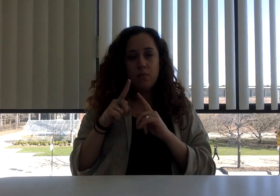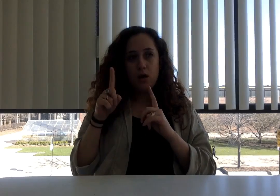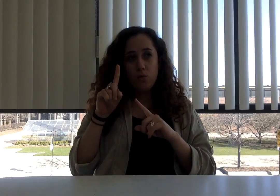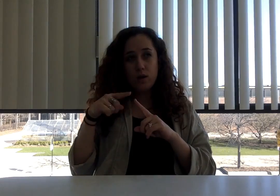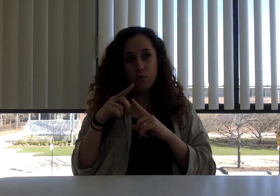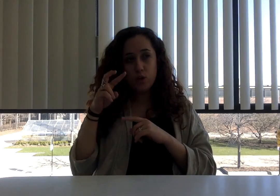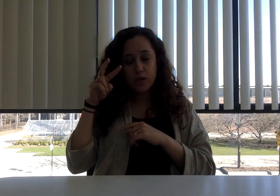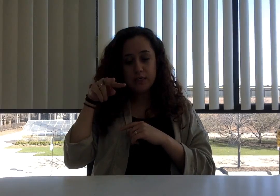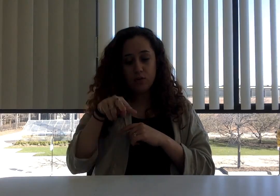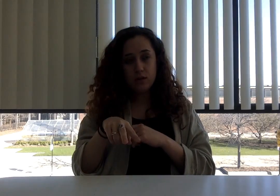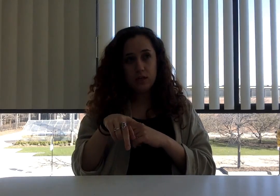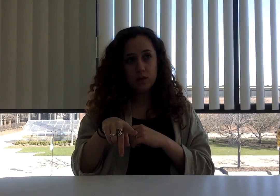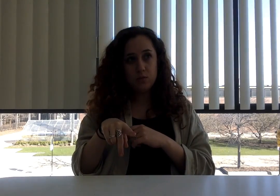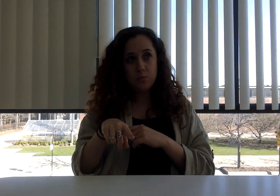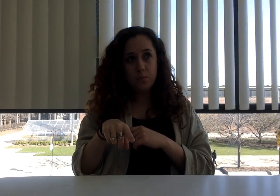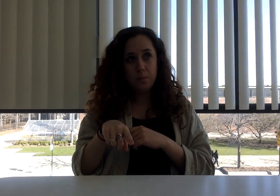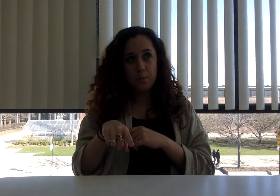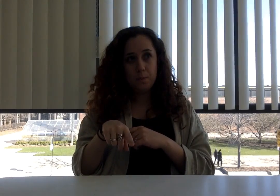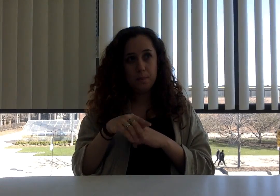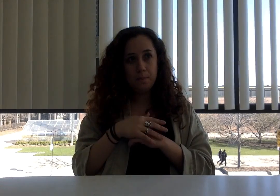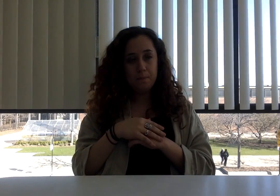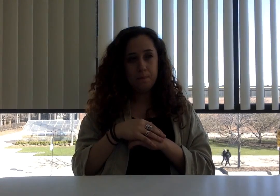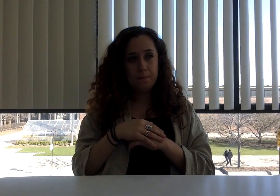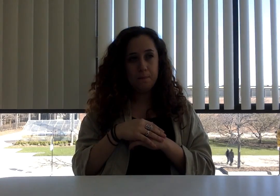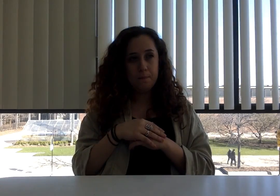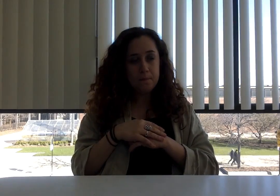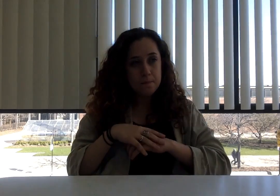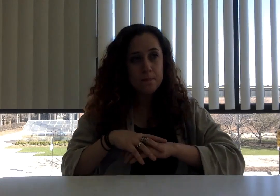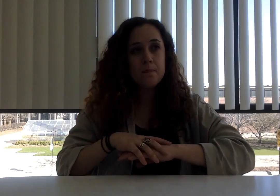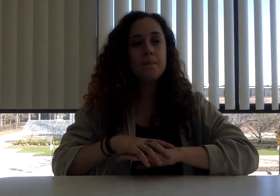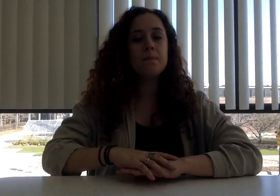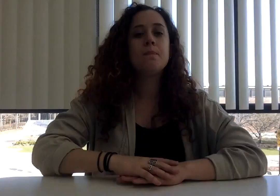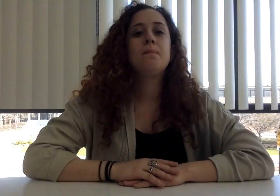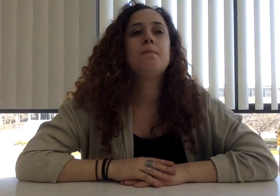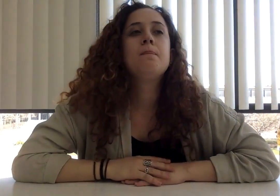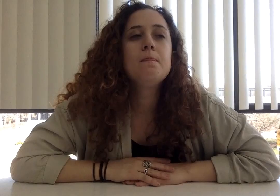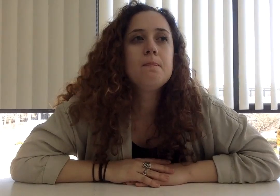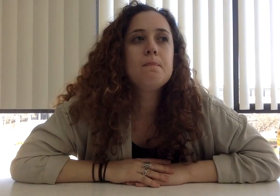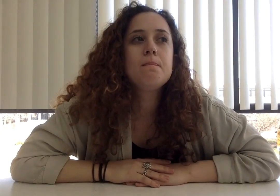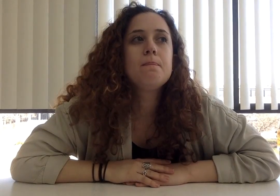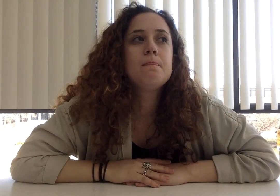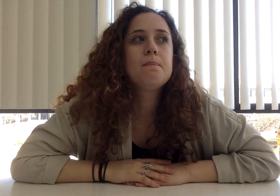one. I mean, Did you we got a 77.